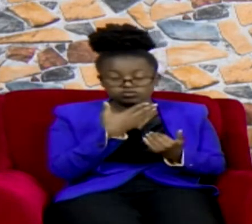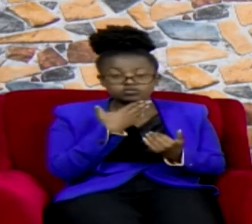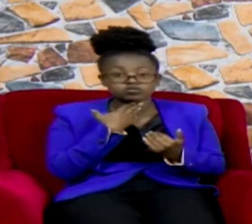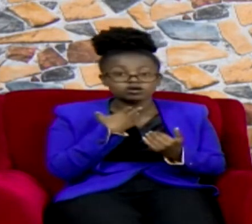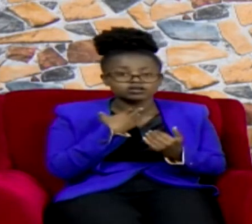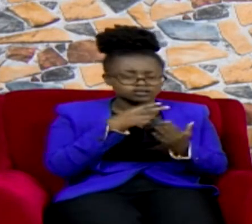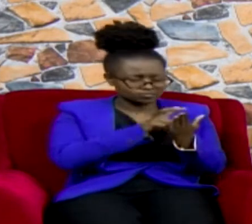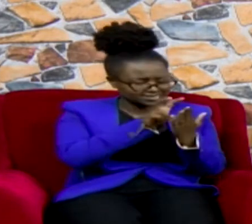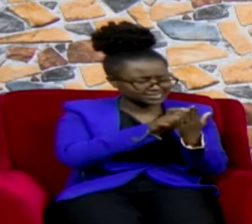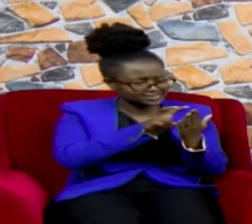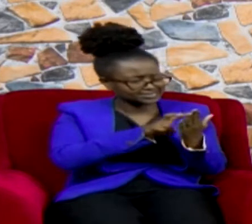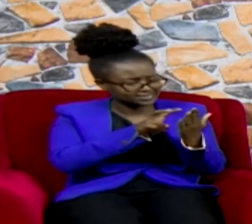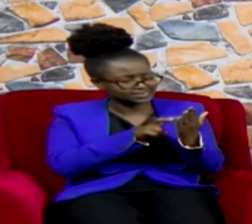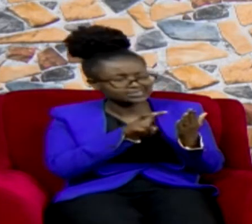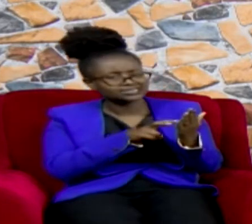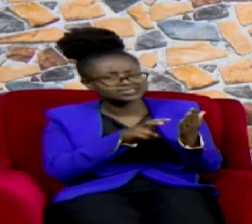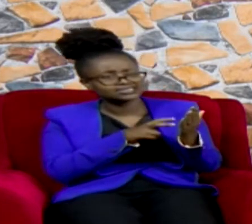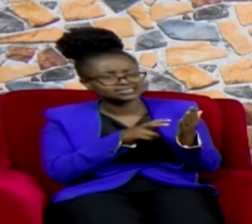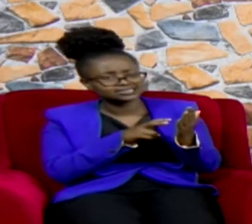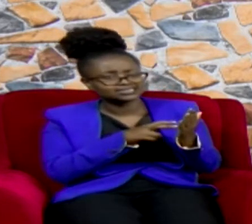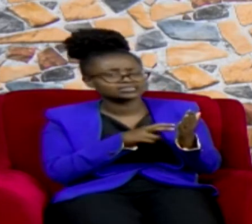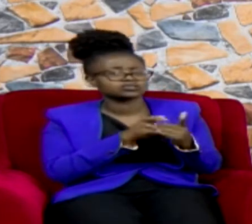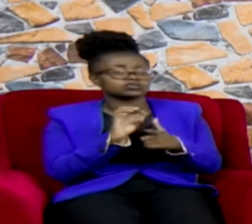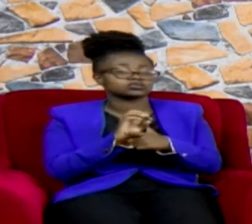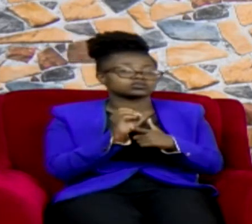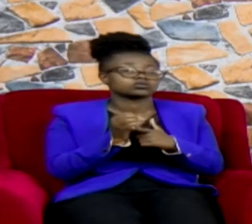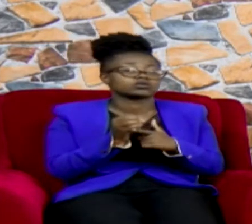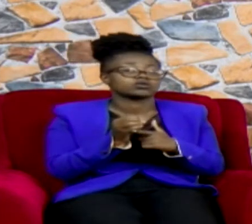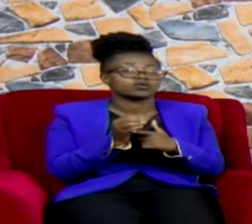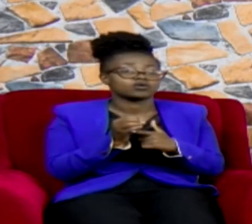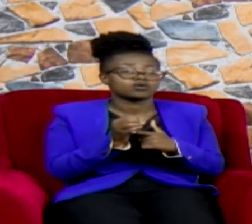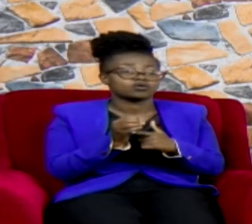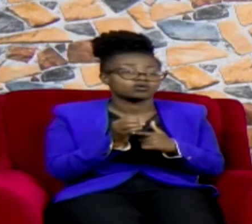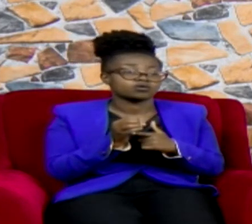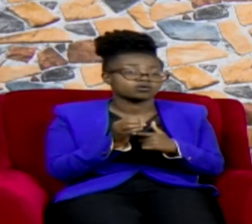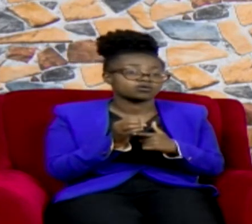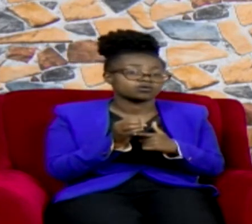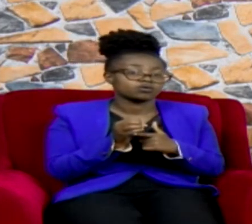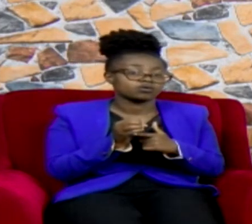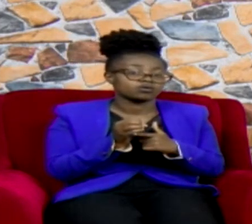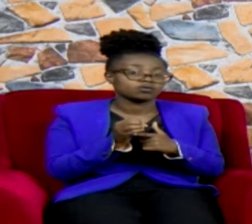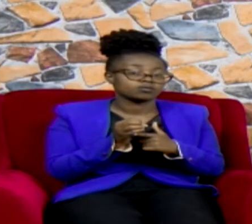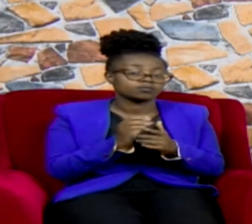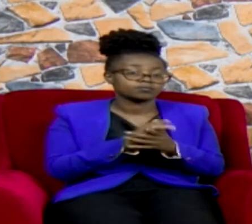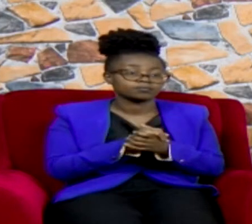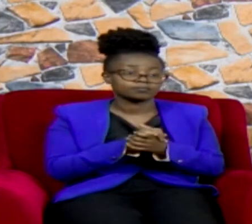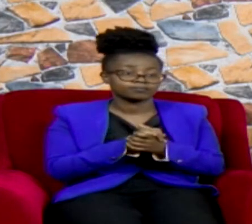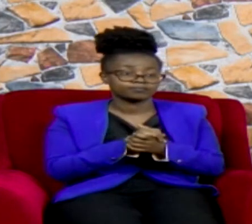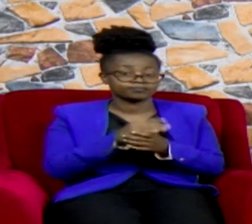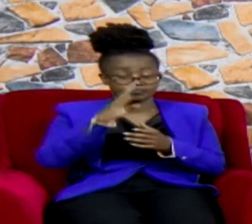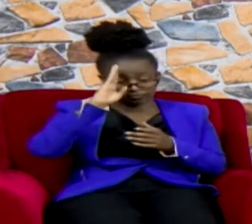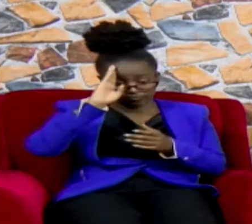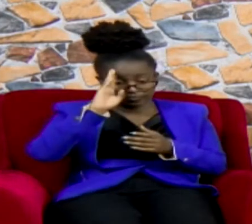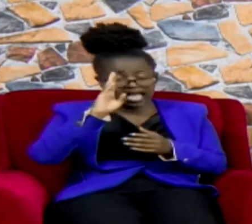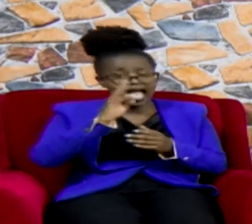read. Like they either read, or it's called what? Let me just quote. high